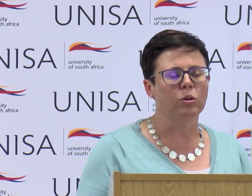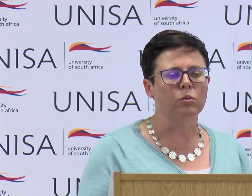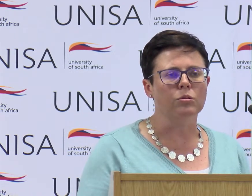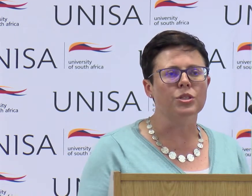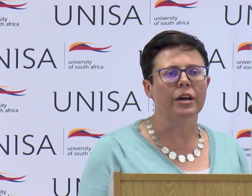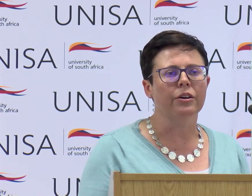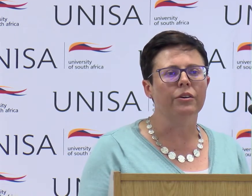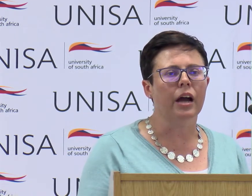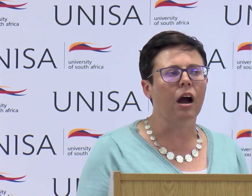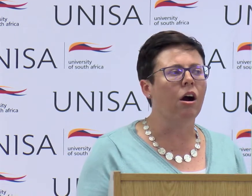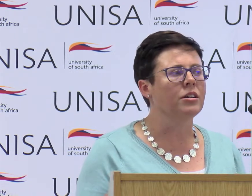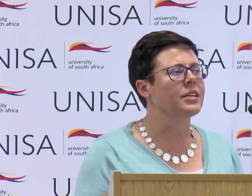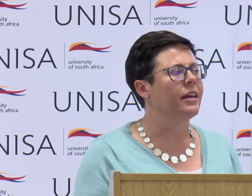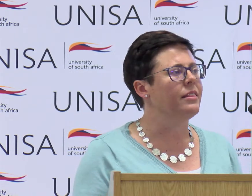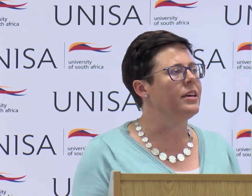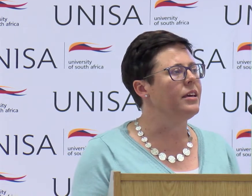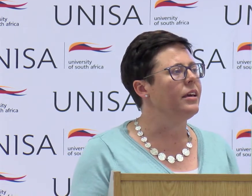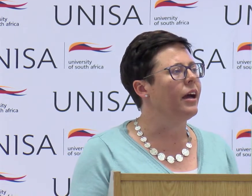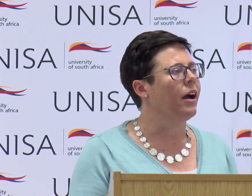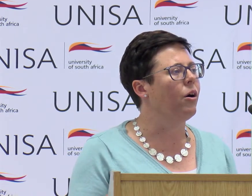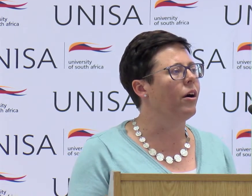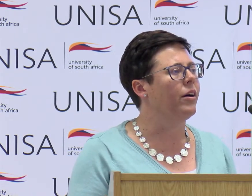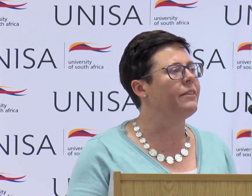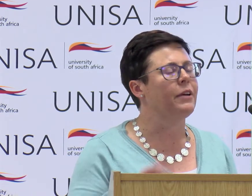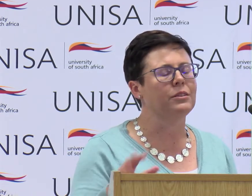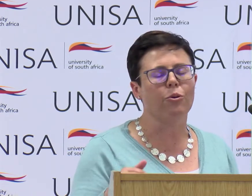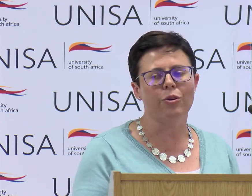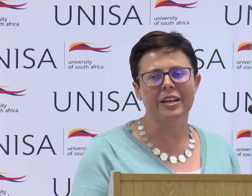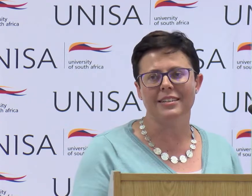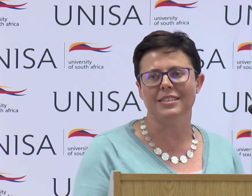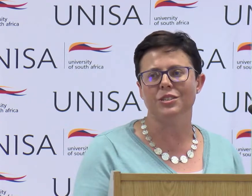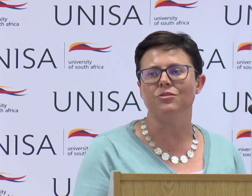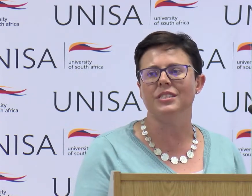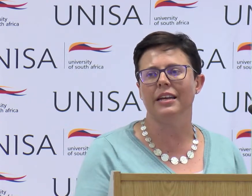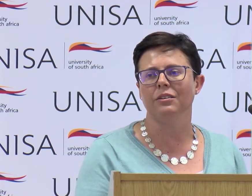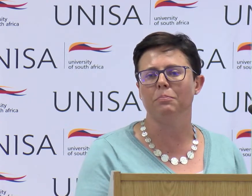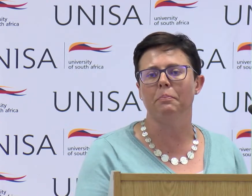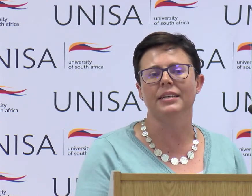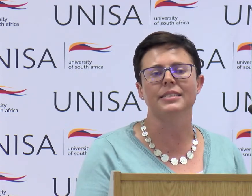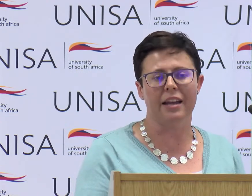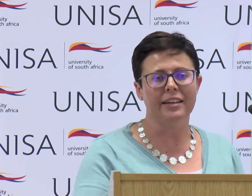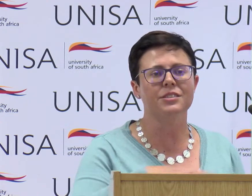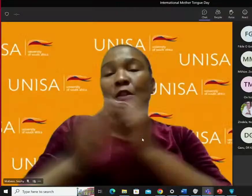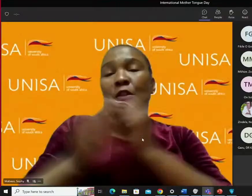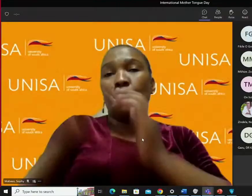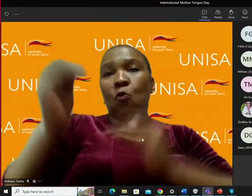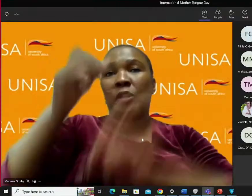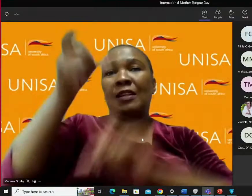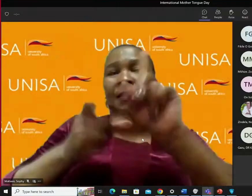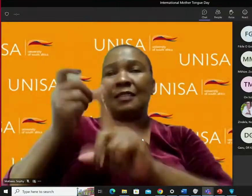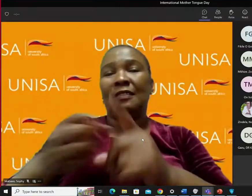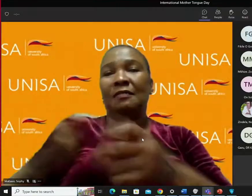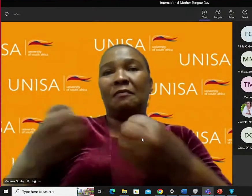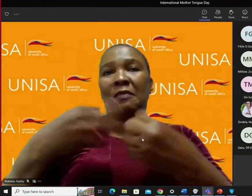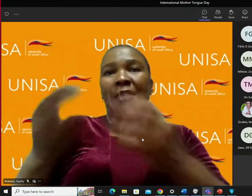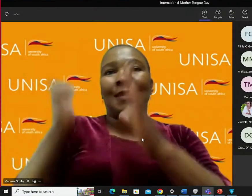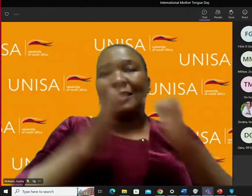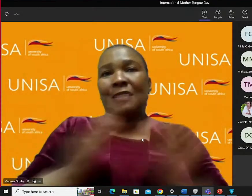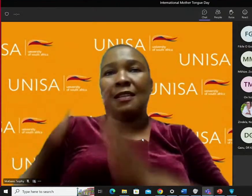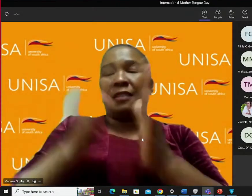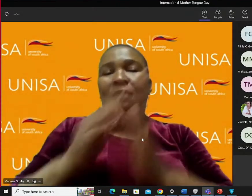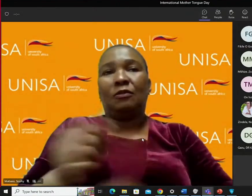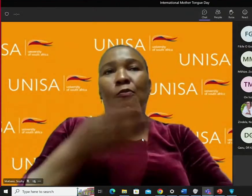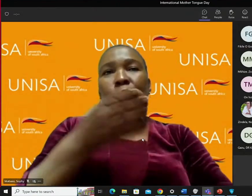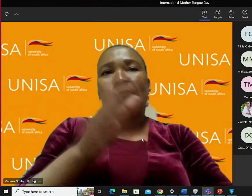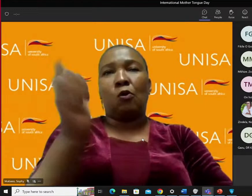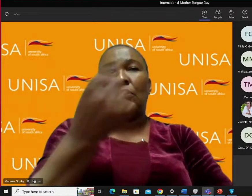I will also ask the event organizers to send my slides to everybody present here today,